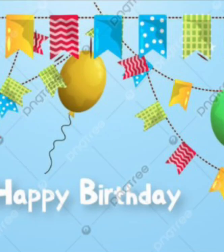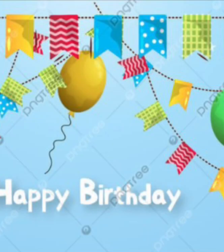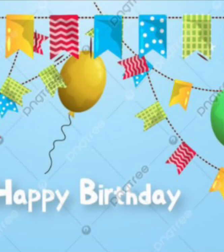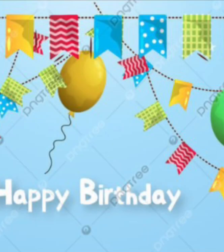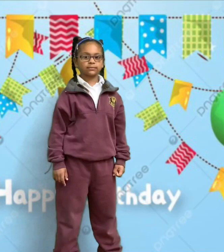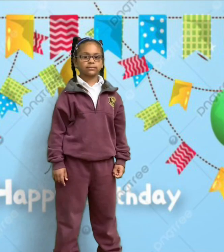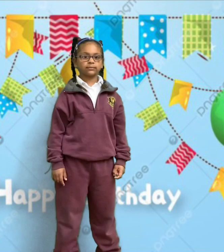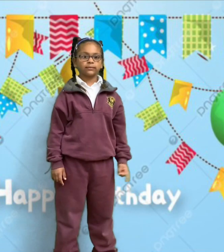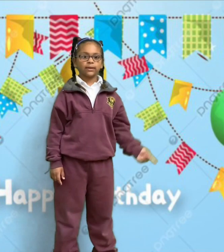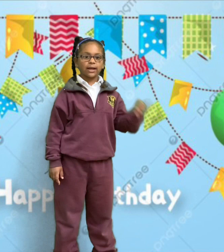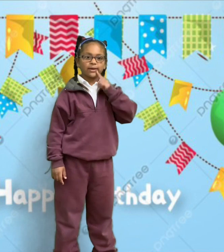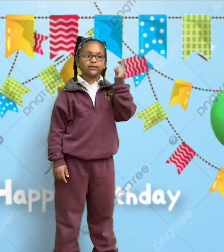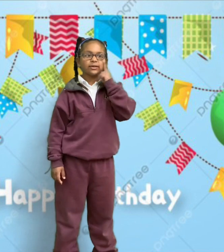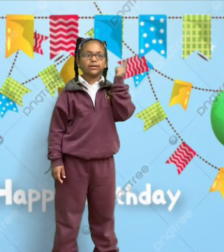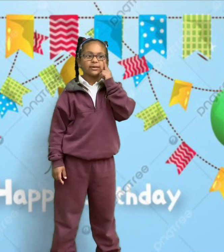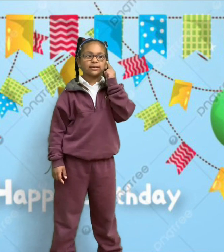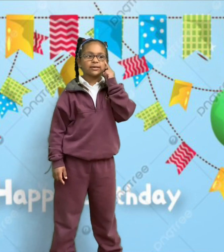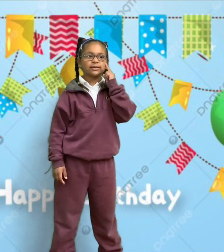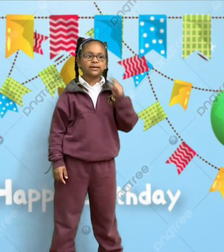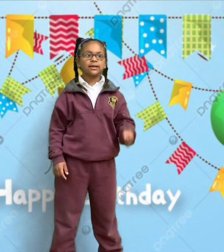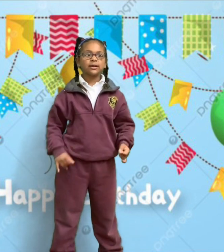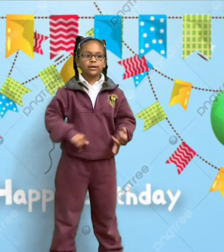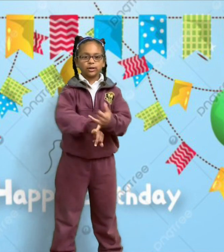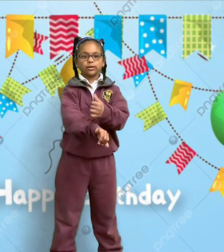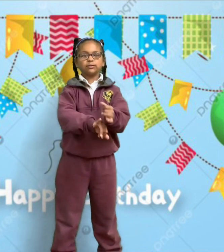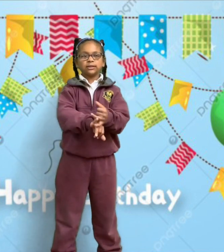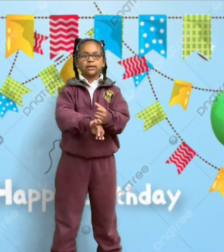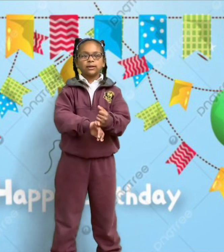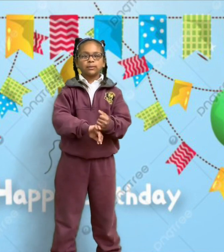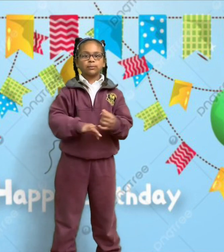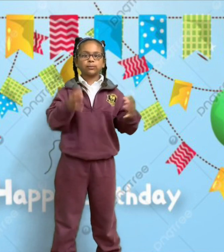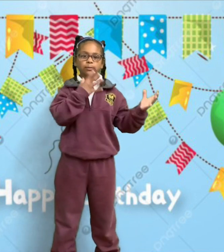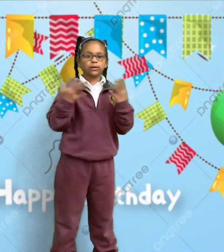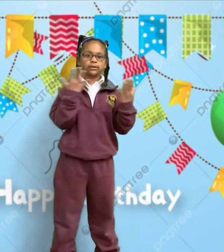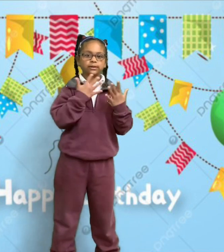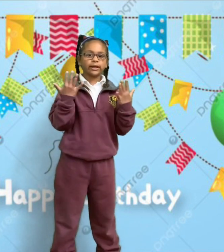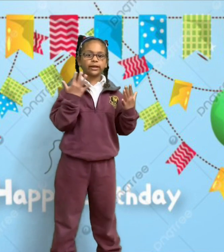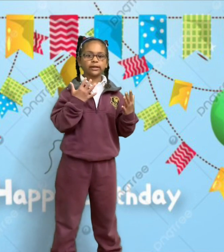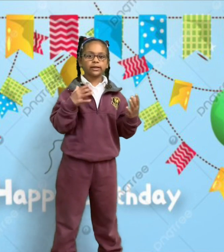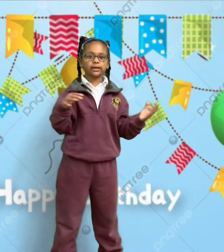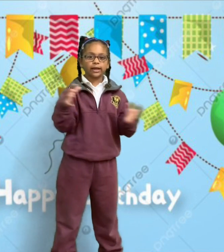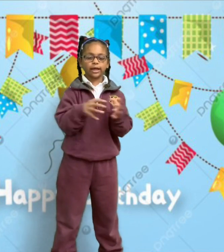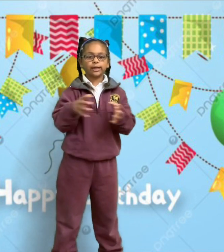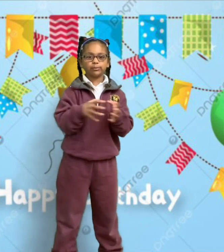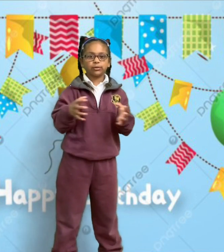Have a look at Duke's birthday April.